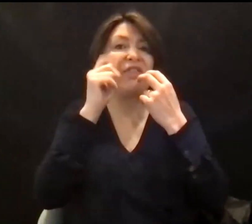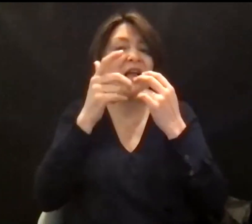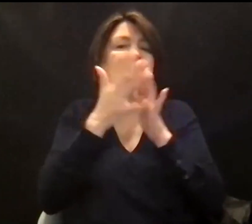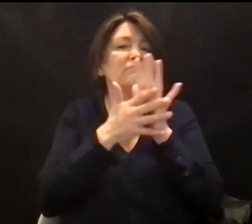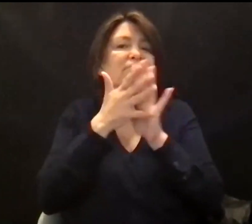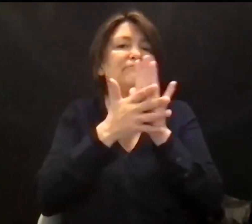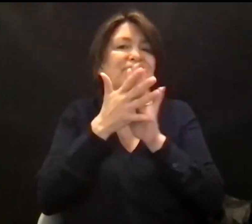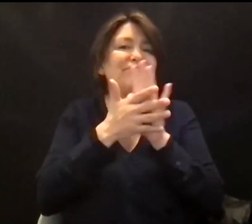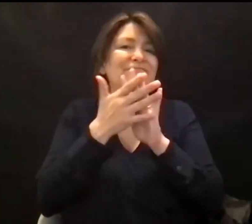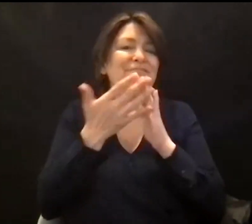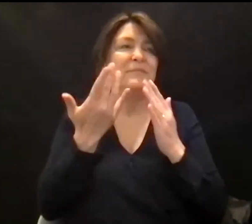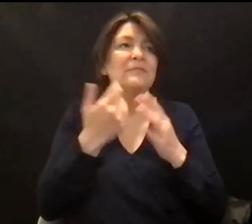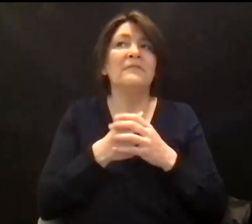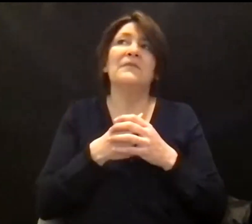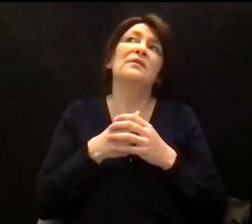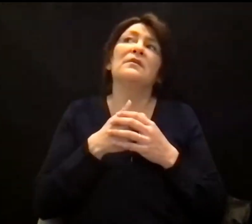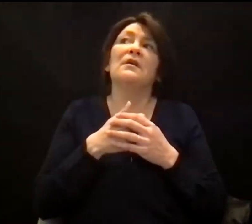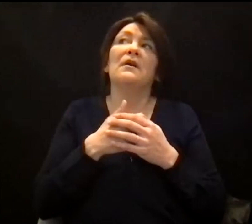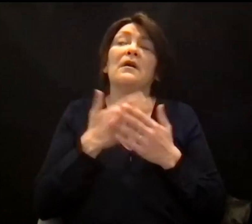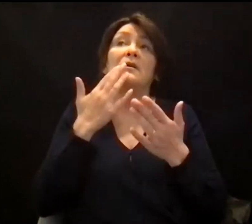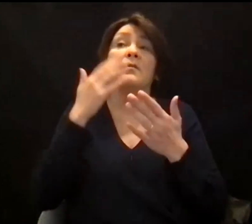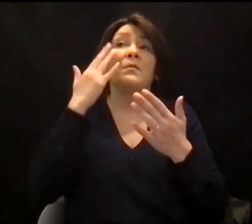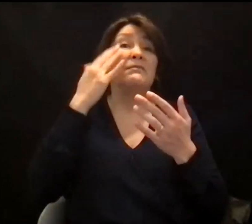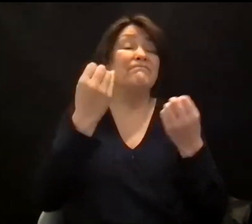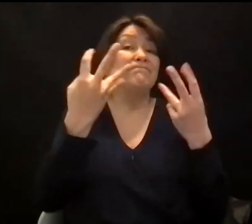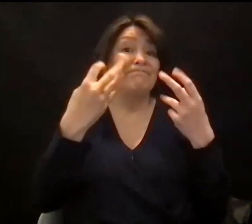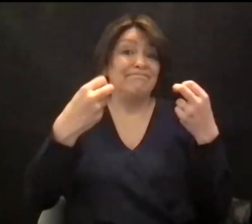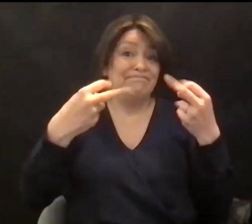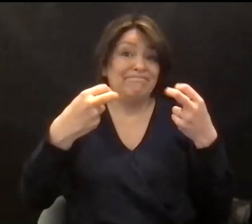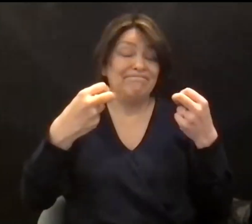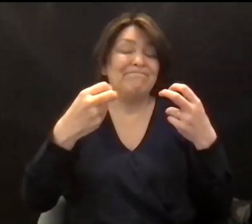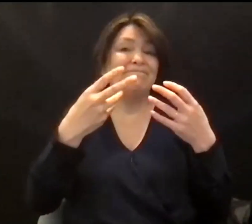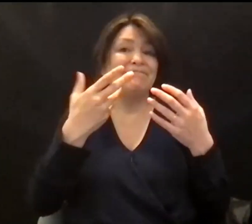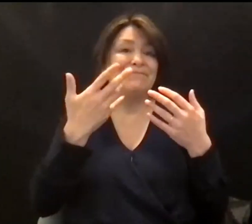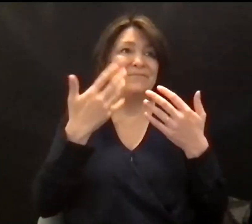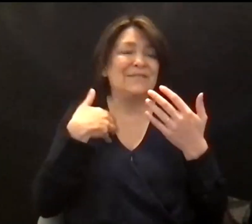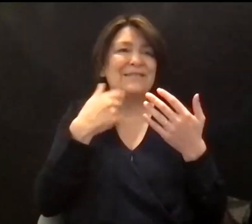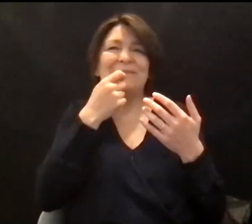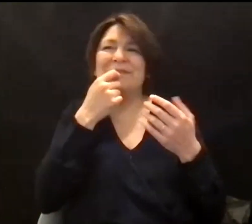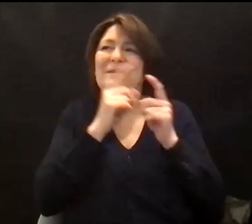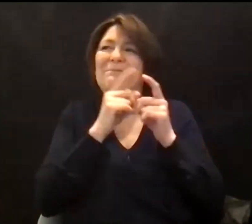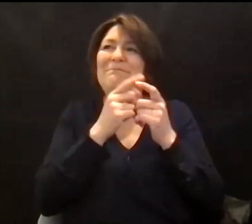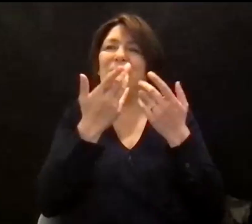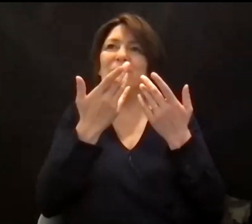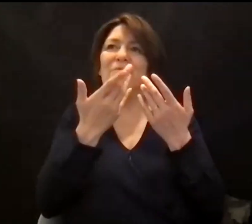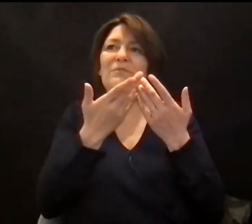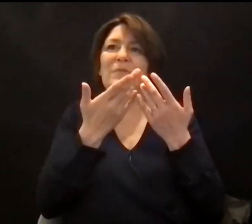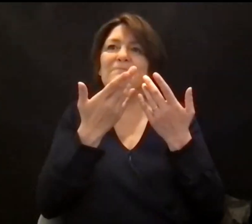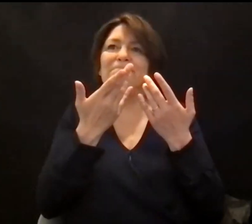person's mouth patterns than I can their signing. This also speaks to why captions are important for me. Sometimes